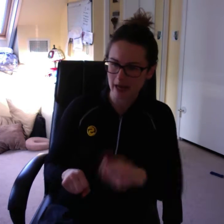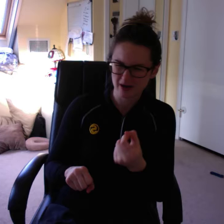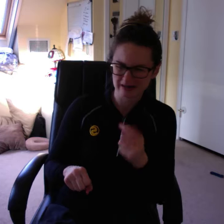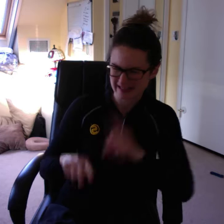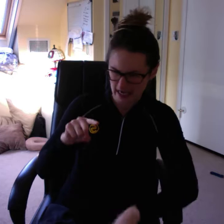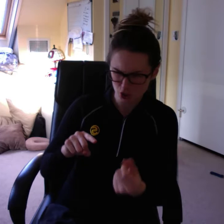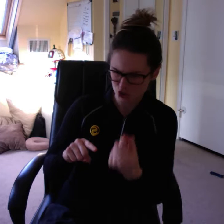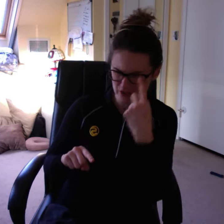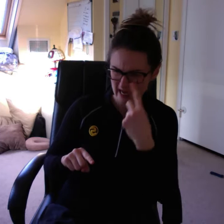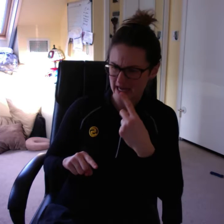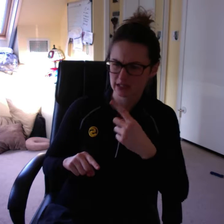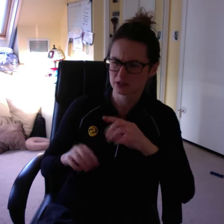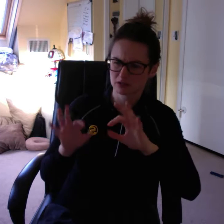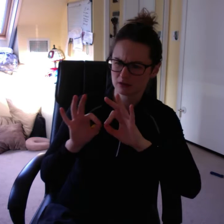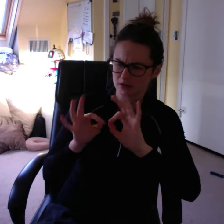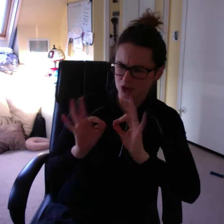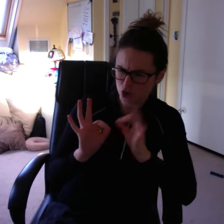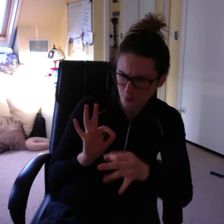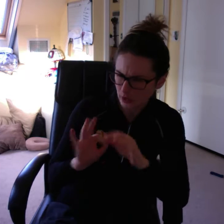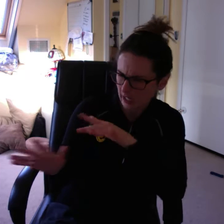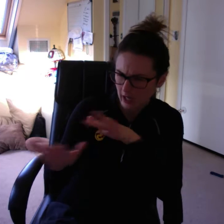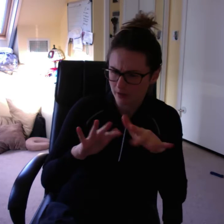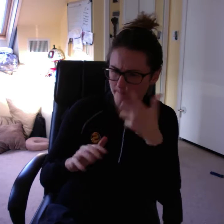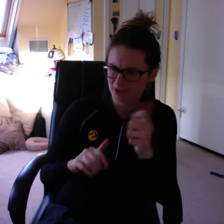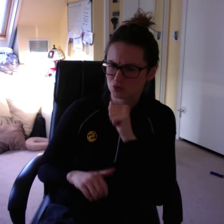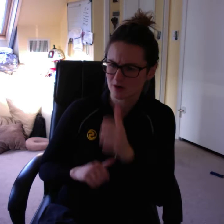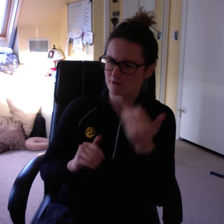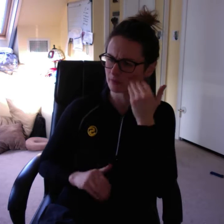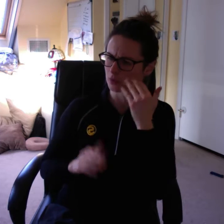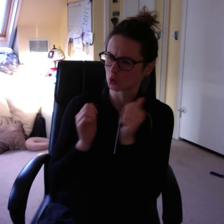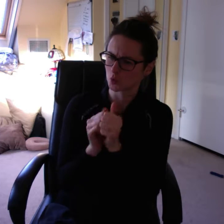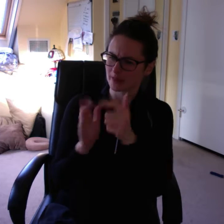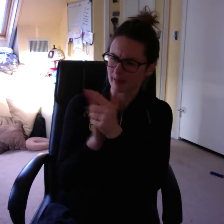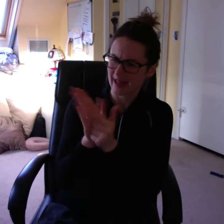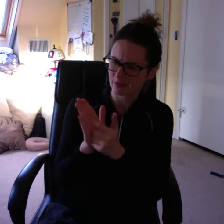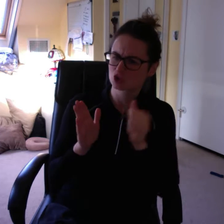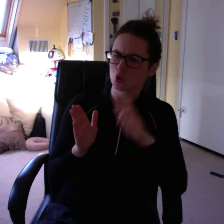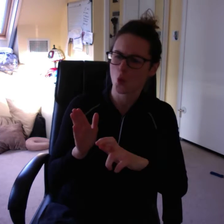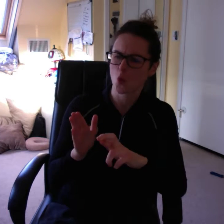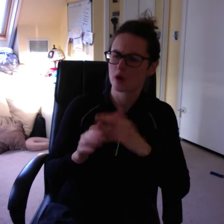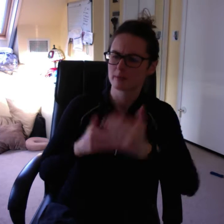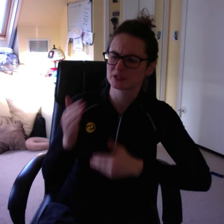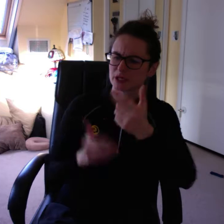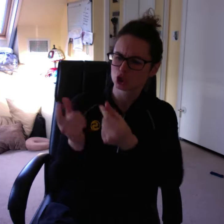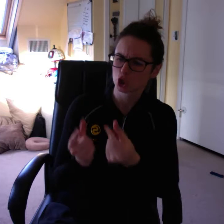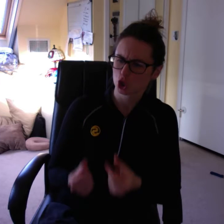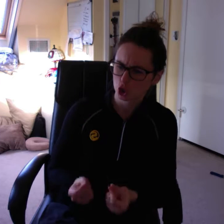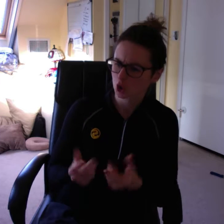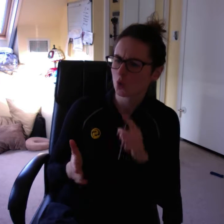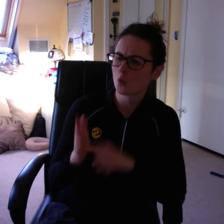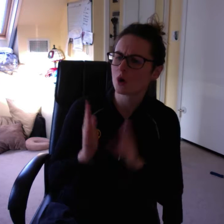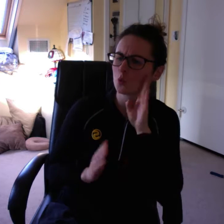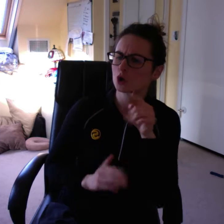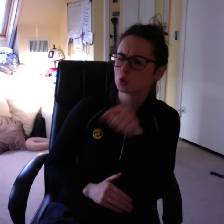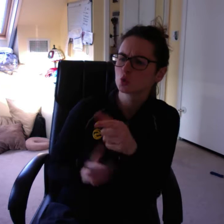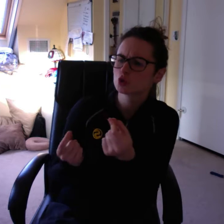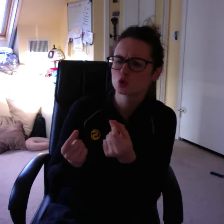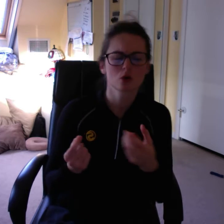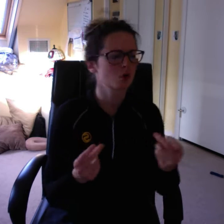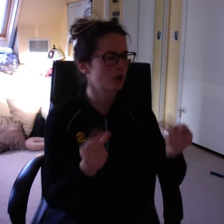legal language or lack of procedural familiarity, what will you do? I would inform the court at once. Based on my